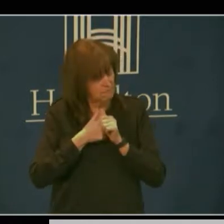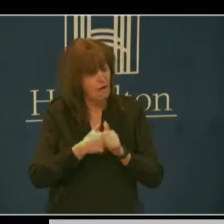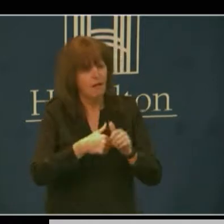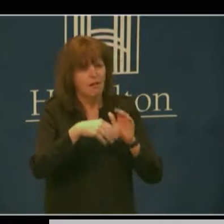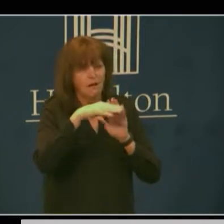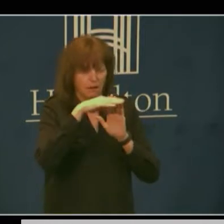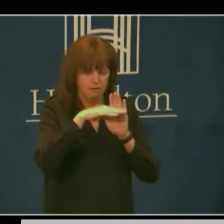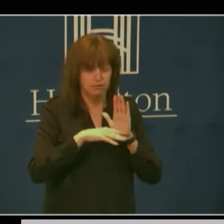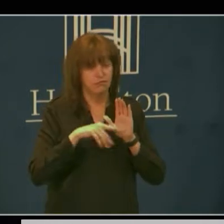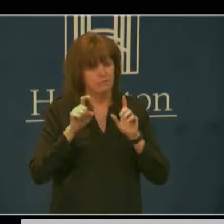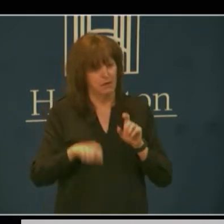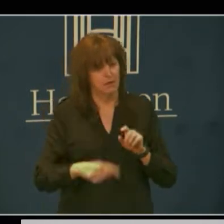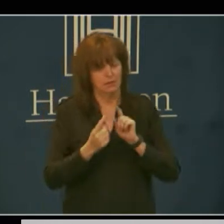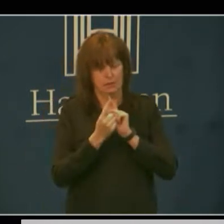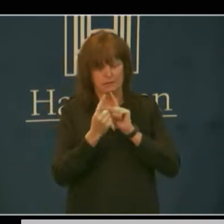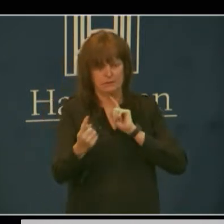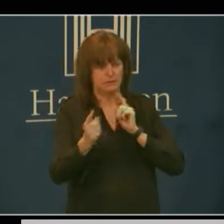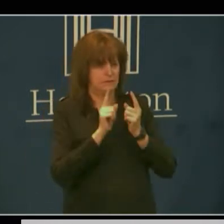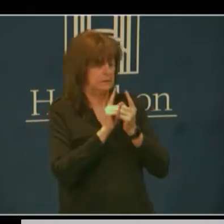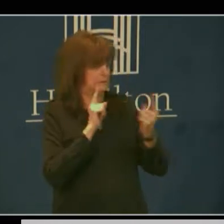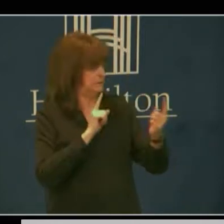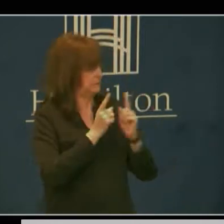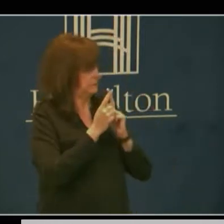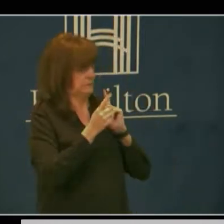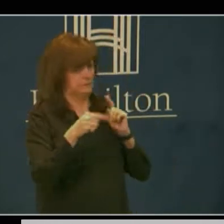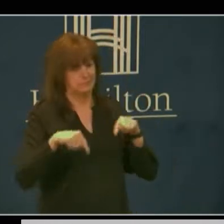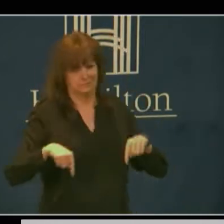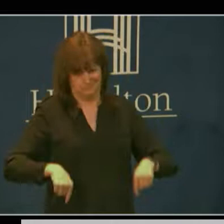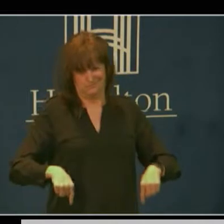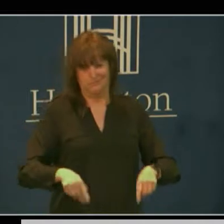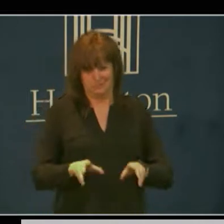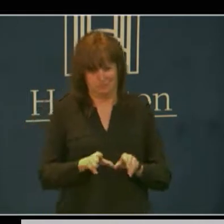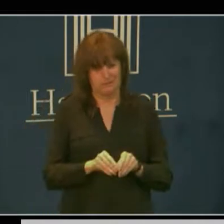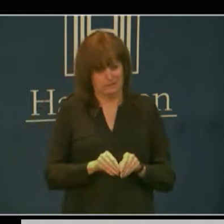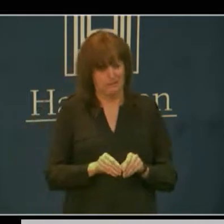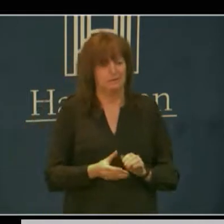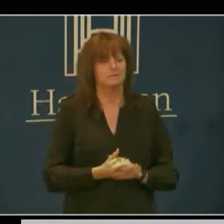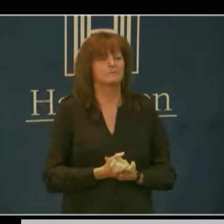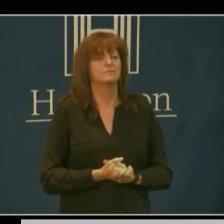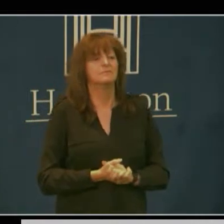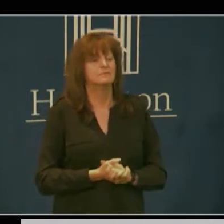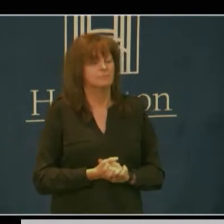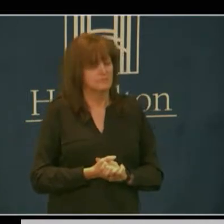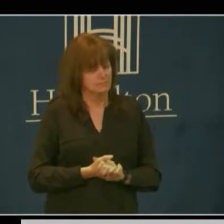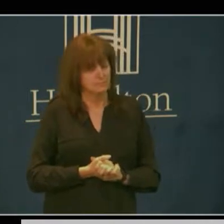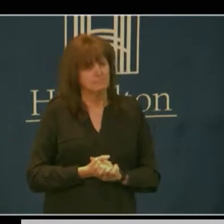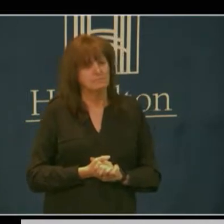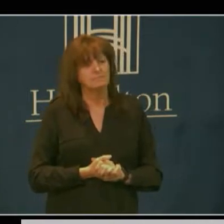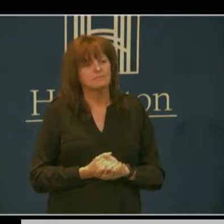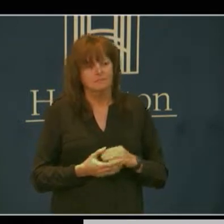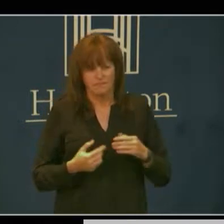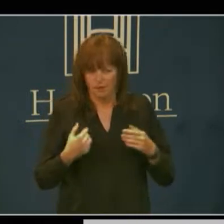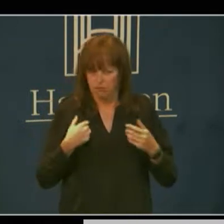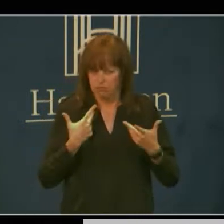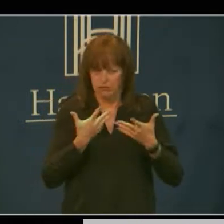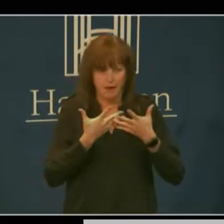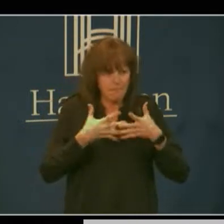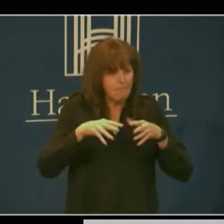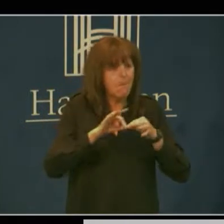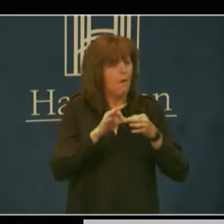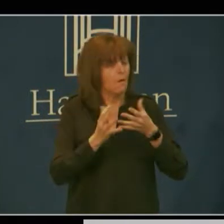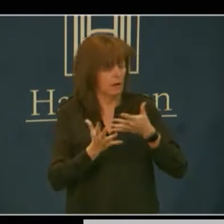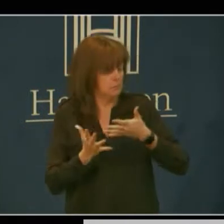distancing for tonight's broadcast. And in order to promote physical distancing, this town hall is entirely